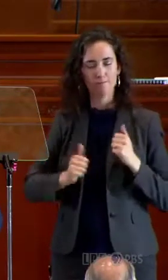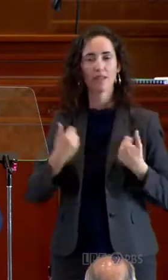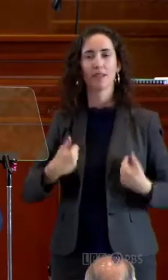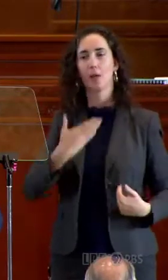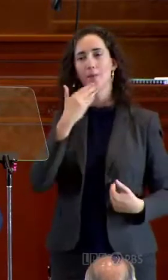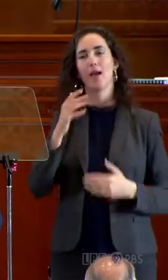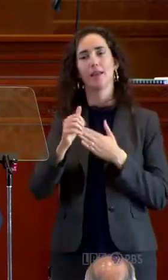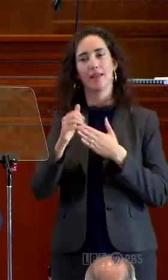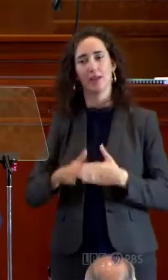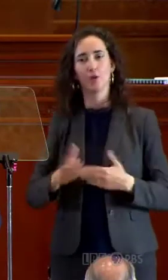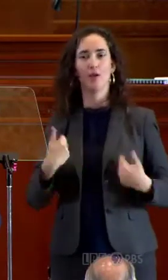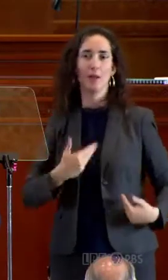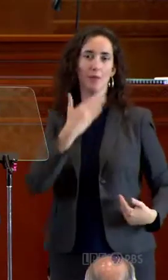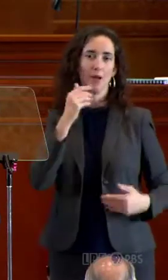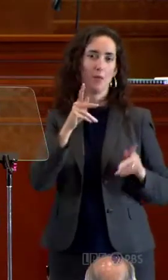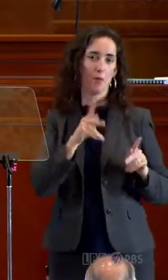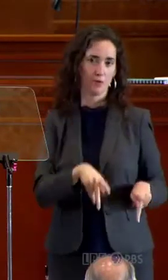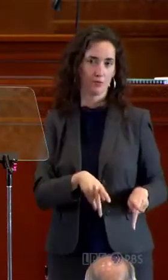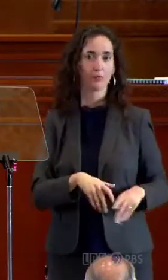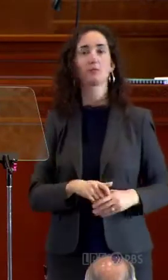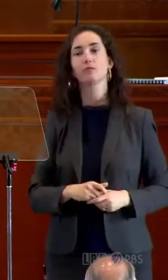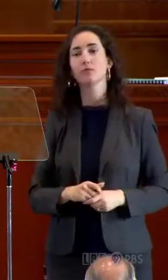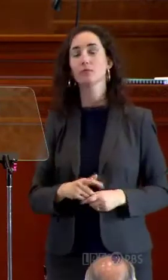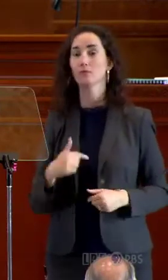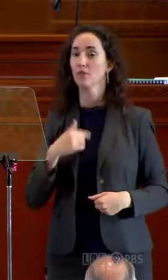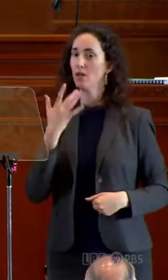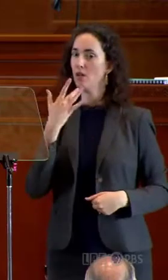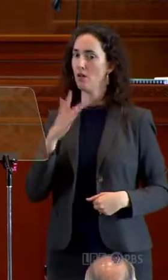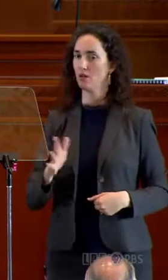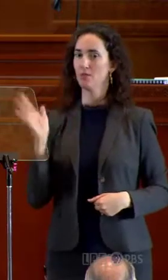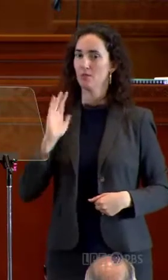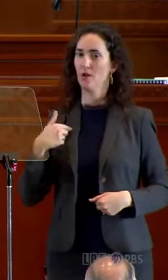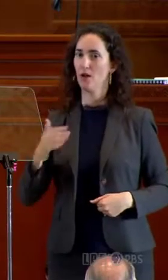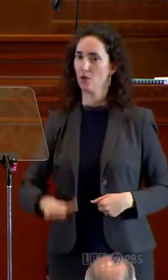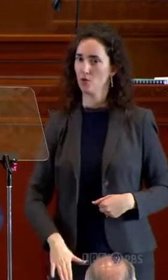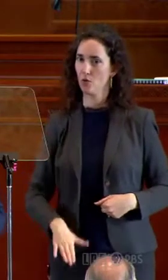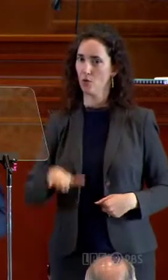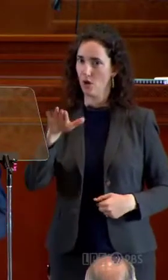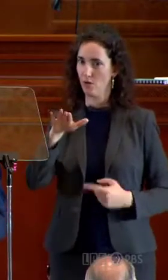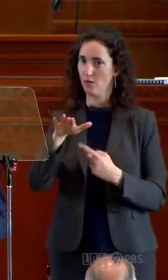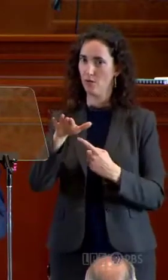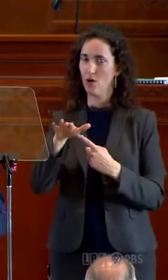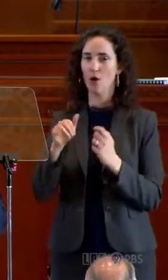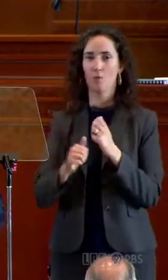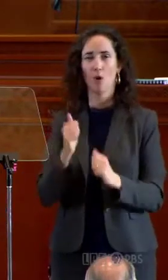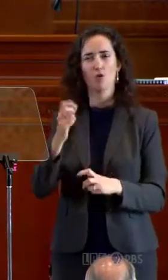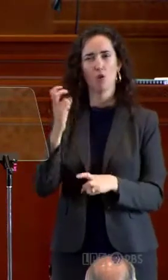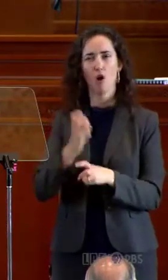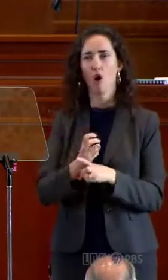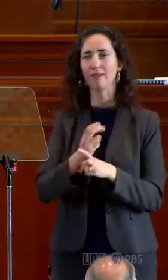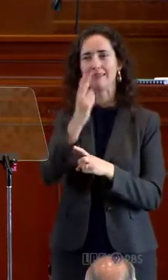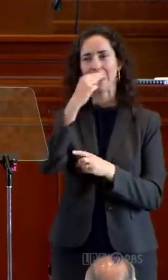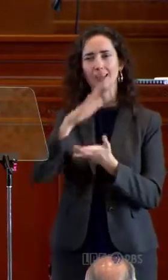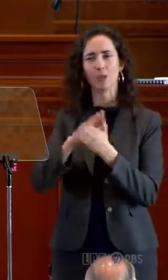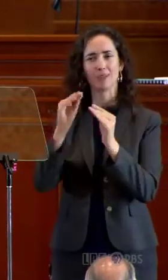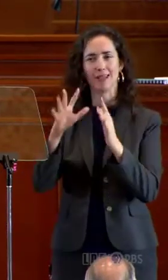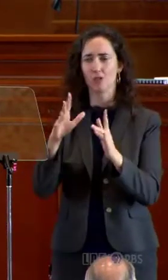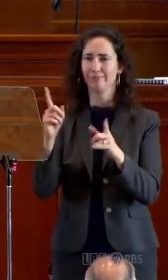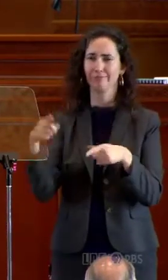better person. I was fortunate enough when I was growing up to have the hardest catechism teacher there